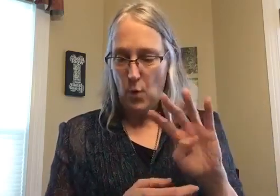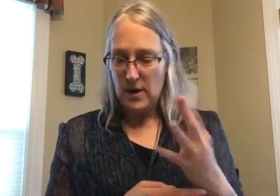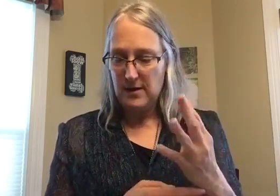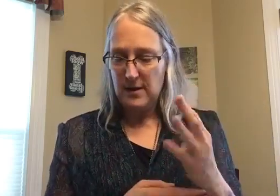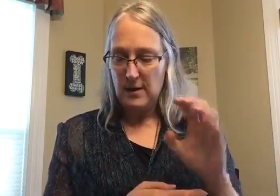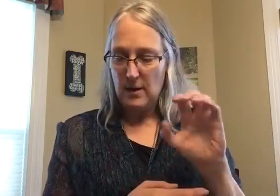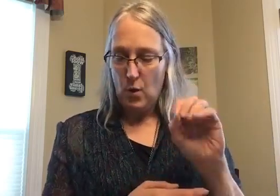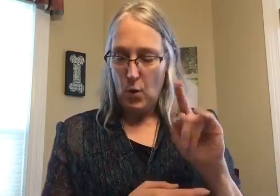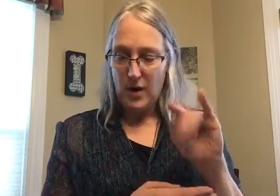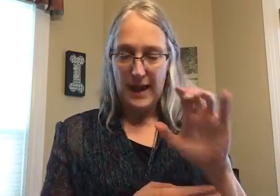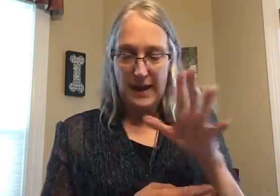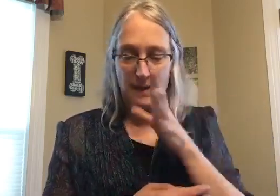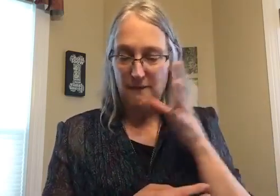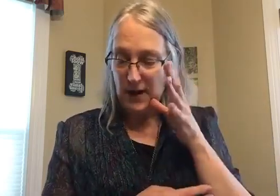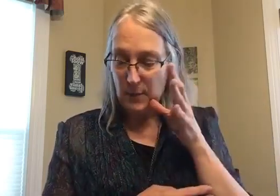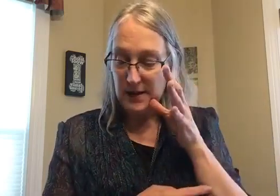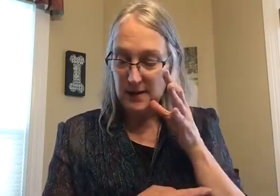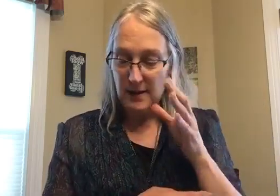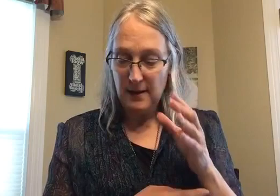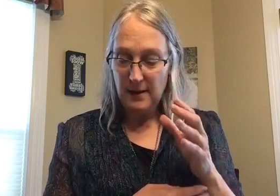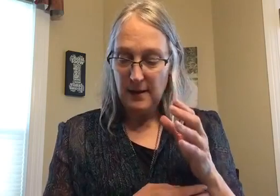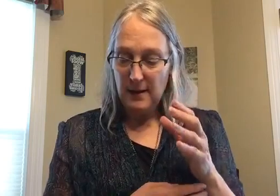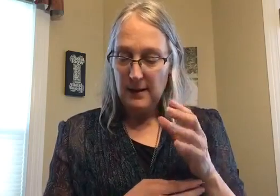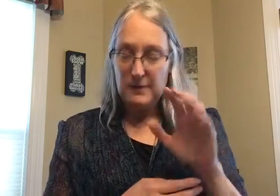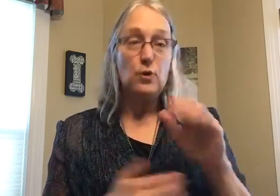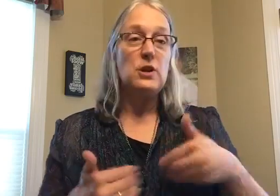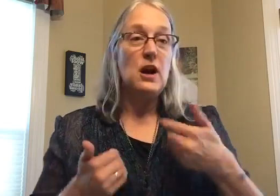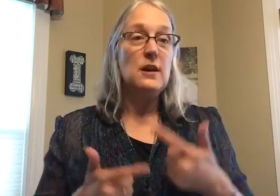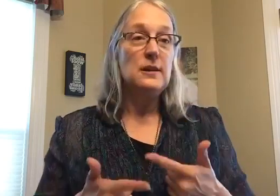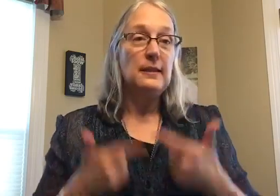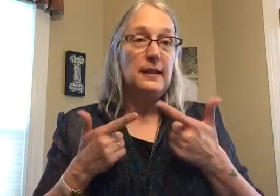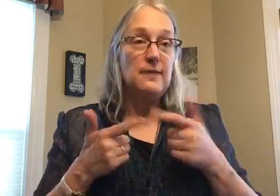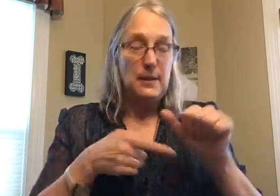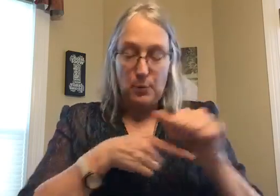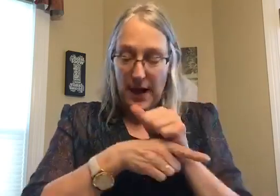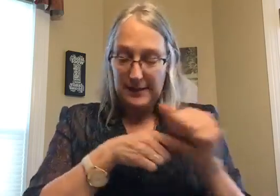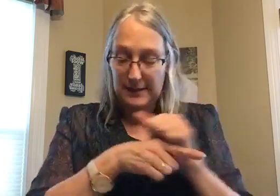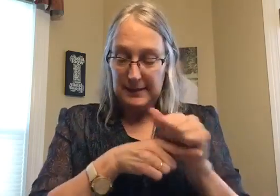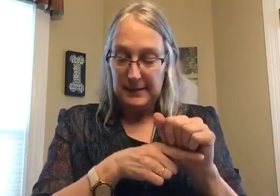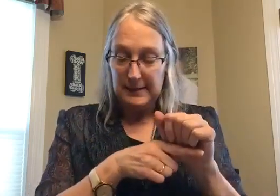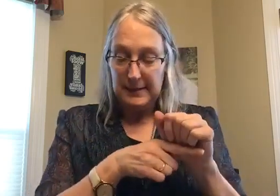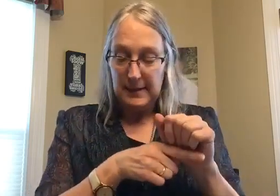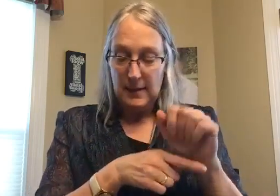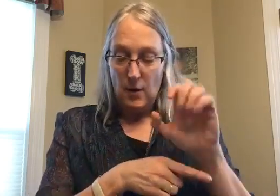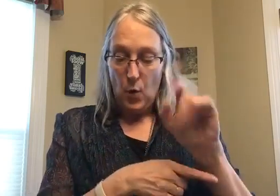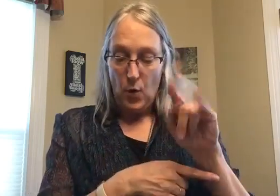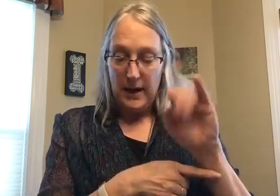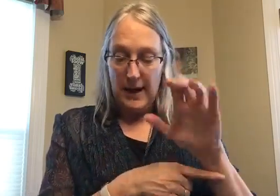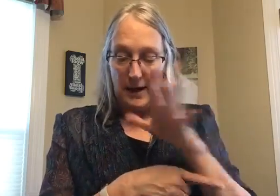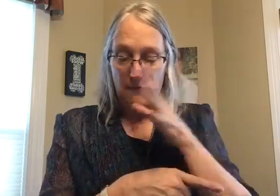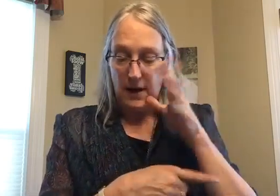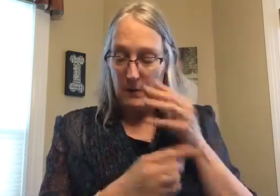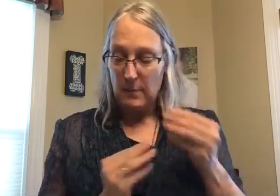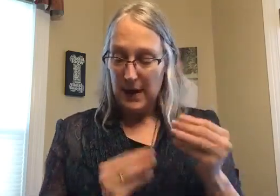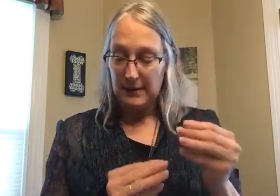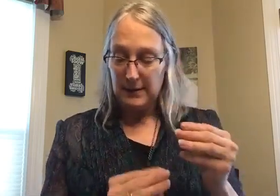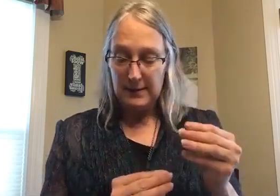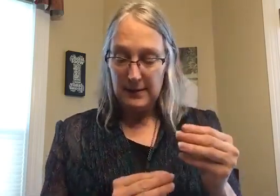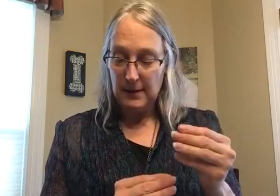fourth, organic farming. So Young Living practices organic farming methods